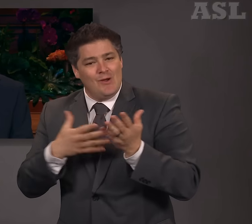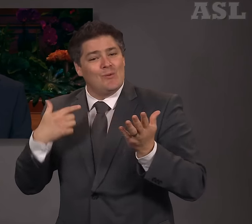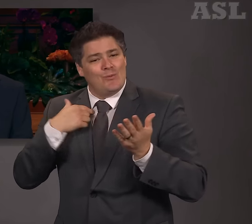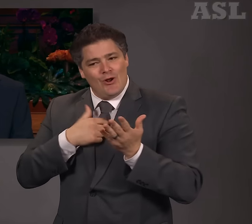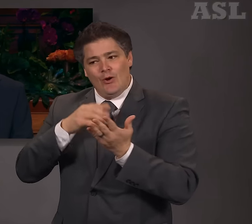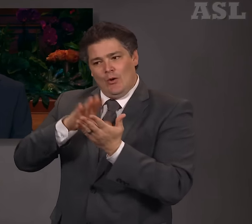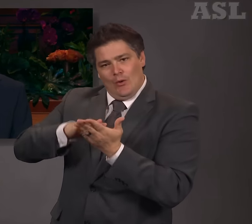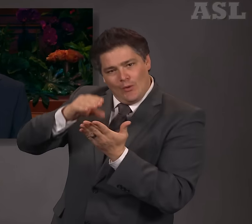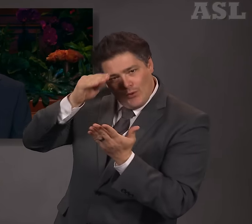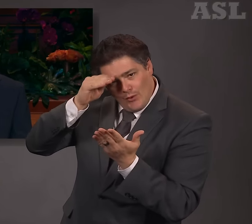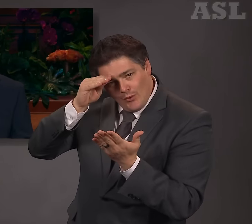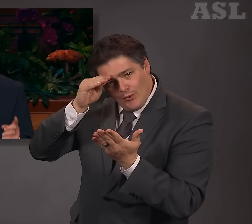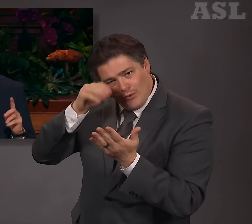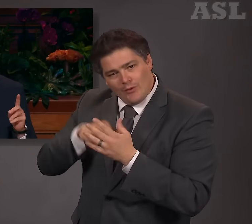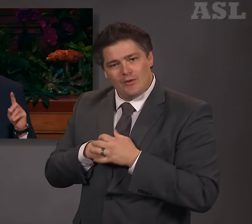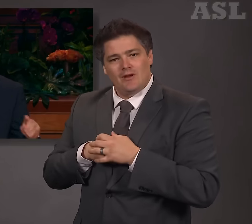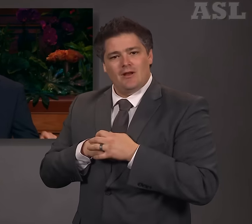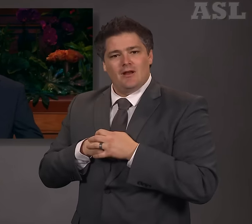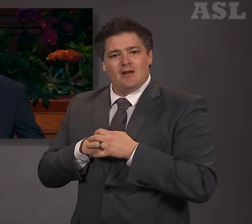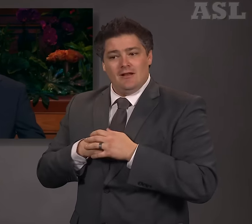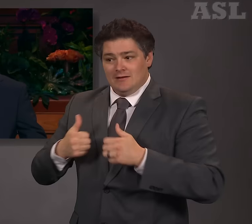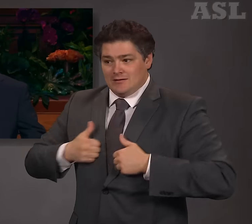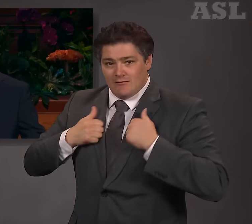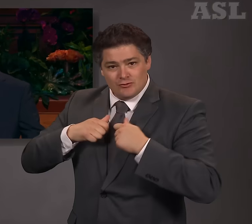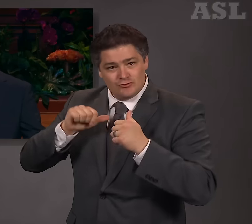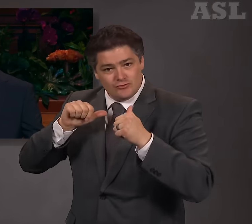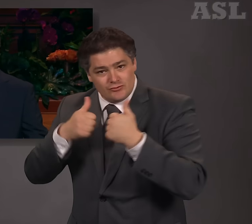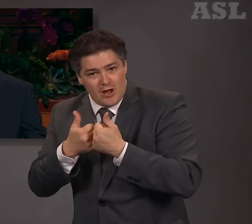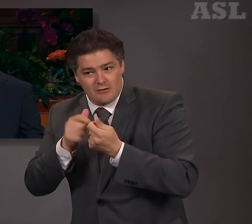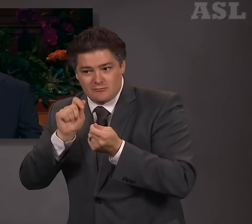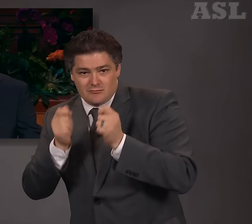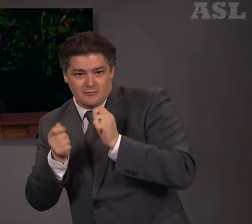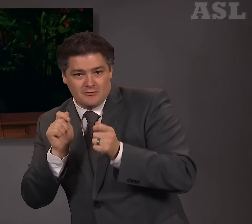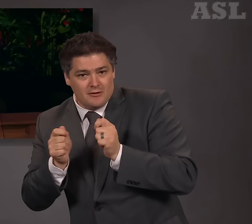and in doing so, learn some life-changing lessons.